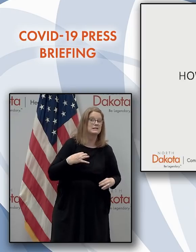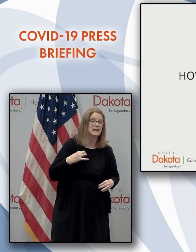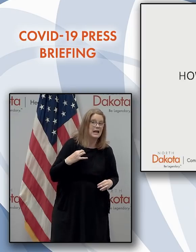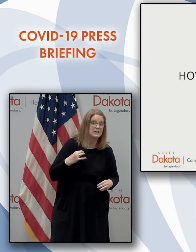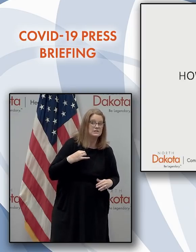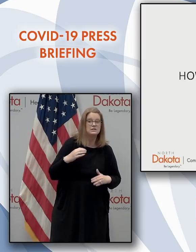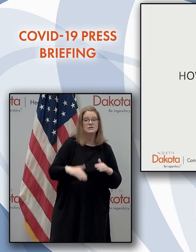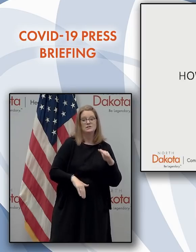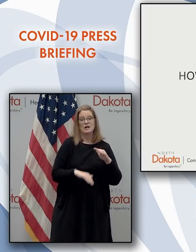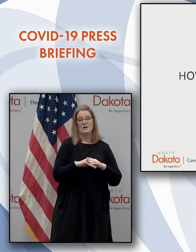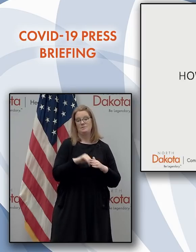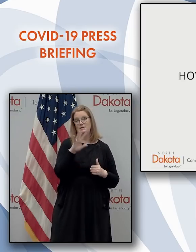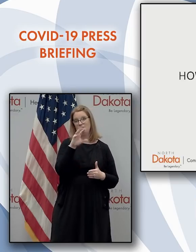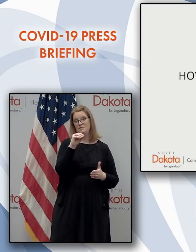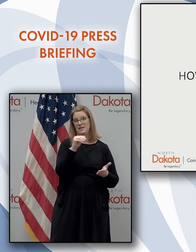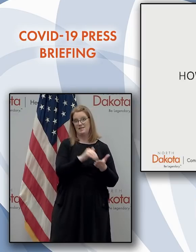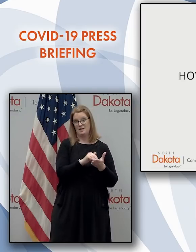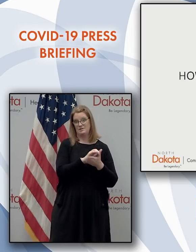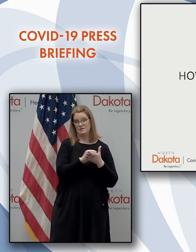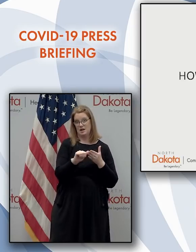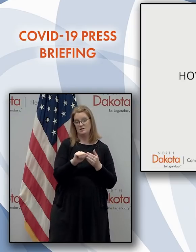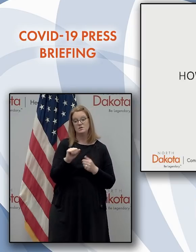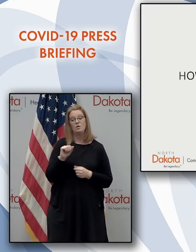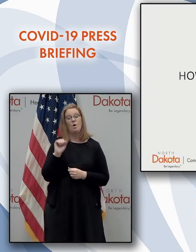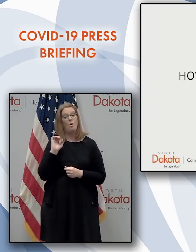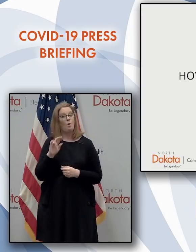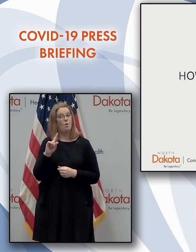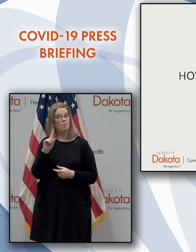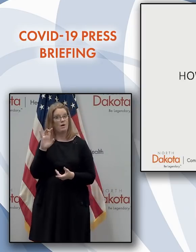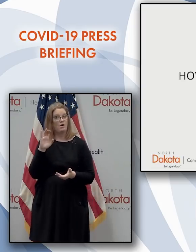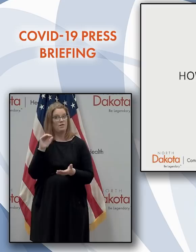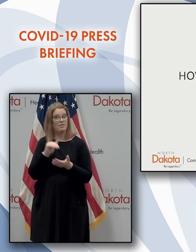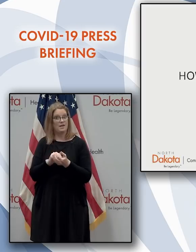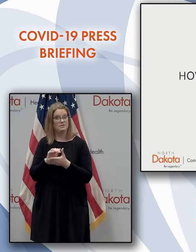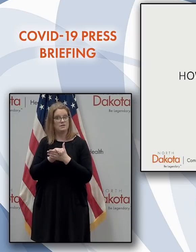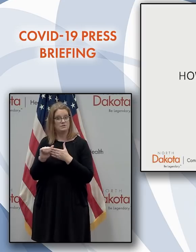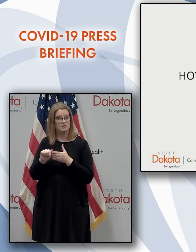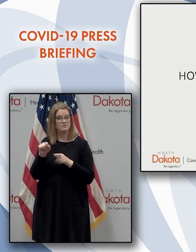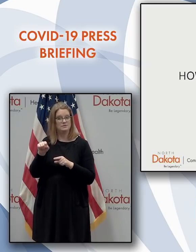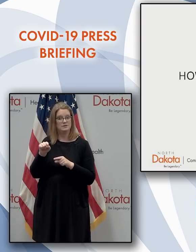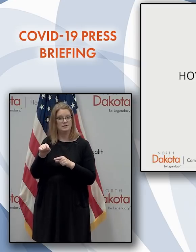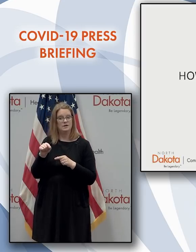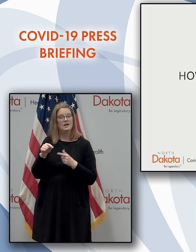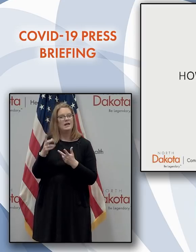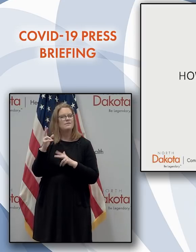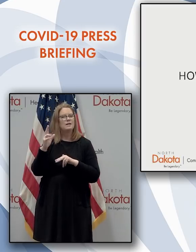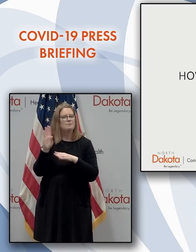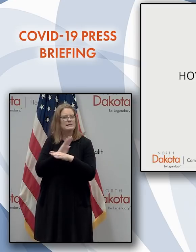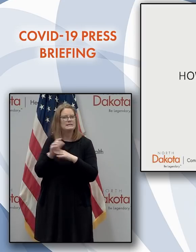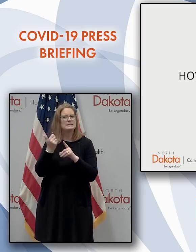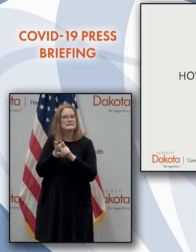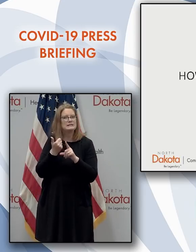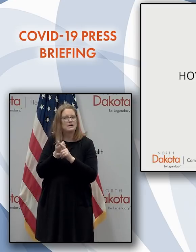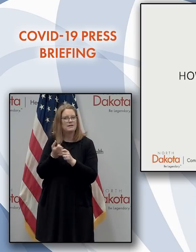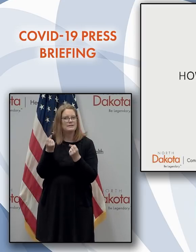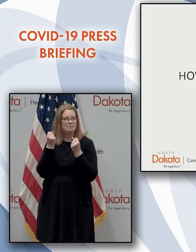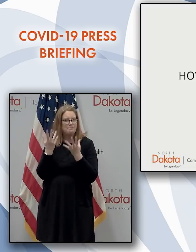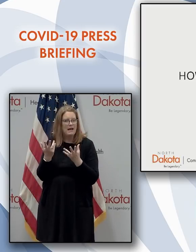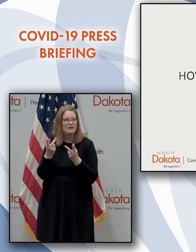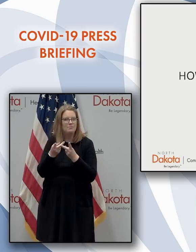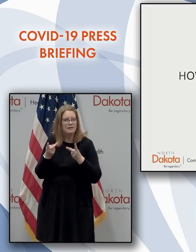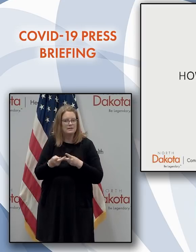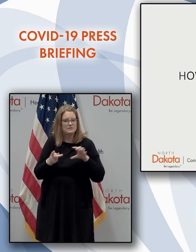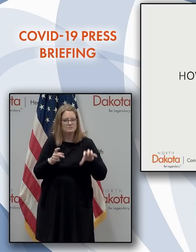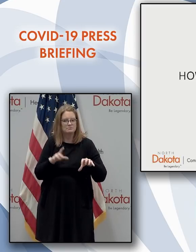to $50,000 or $100,000 where the business has more than one physical location to make improvements